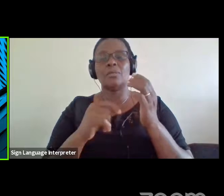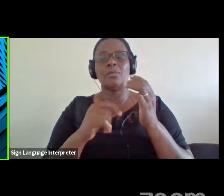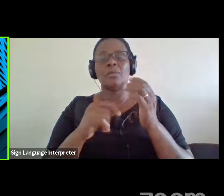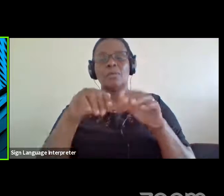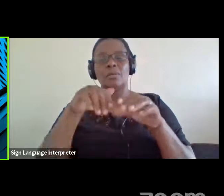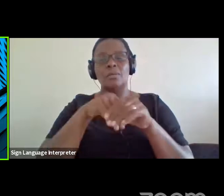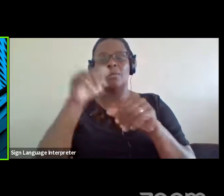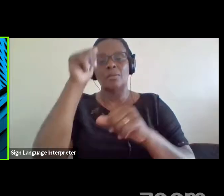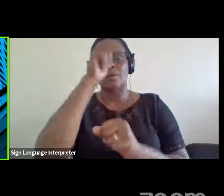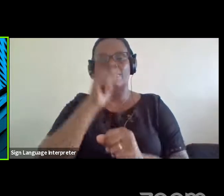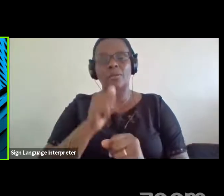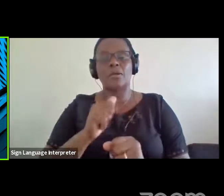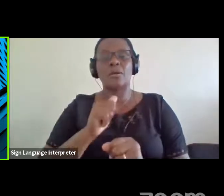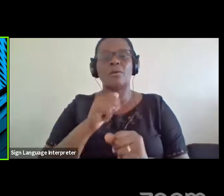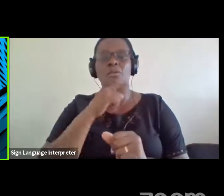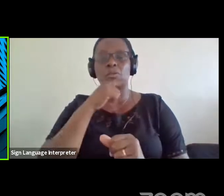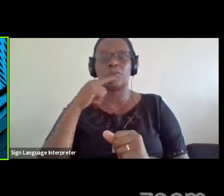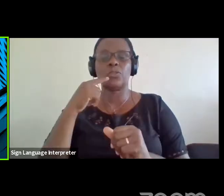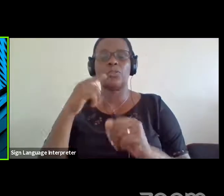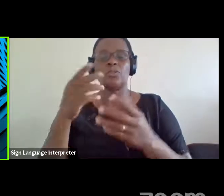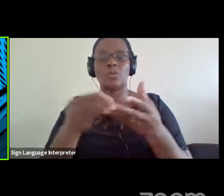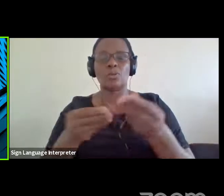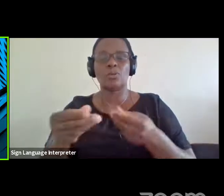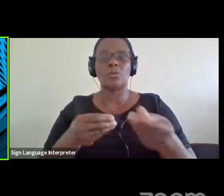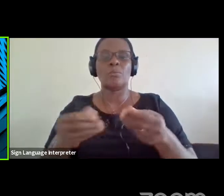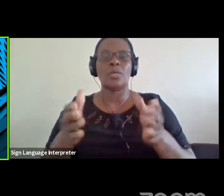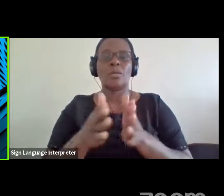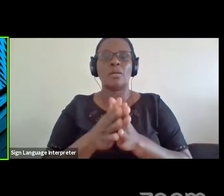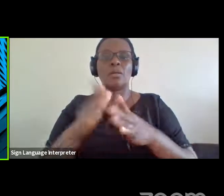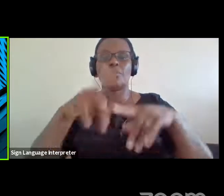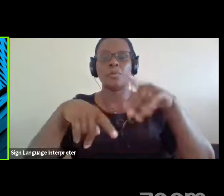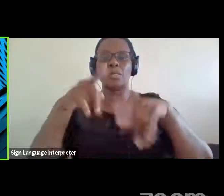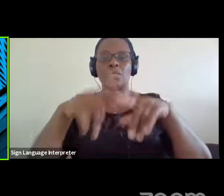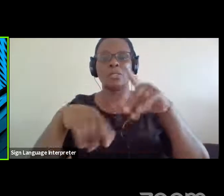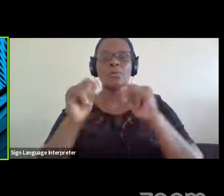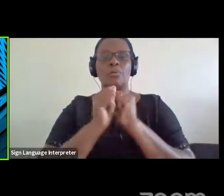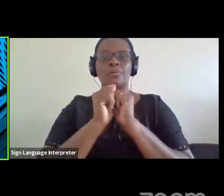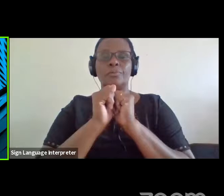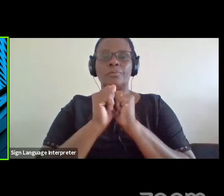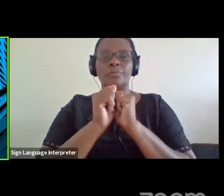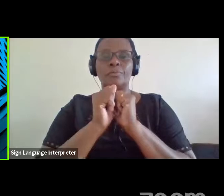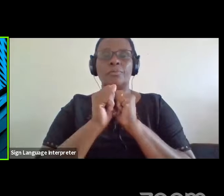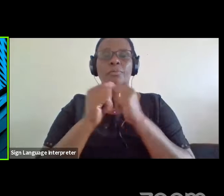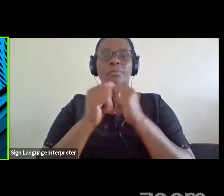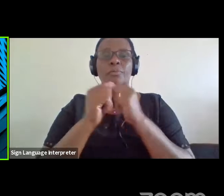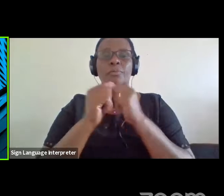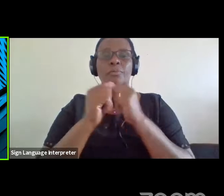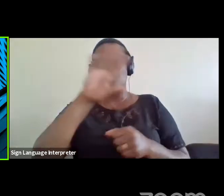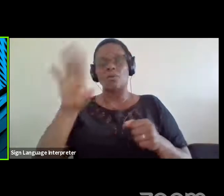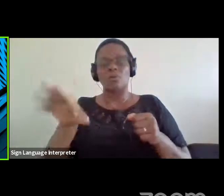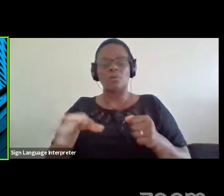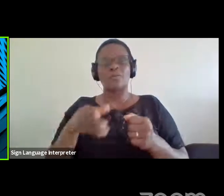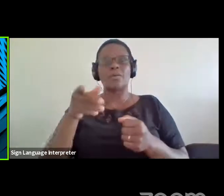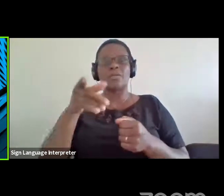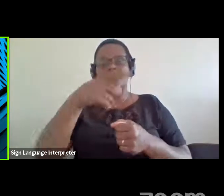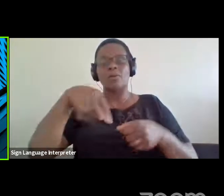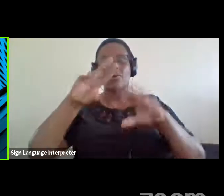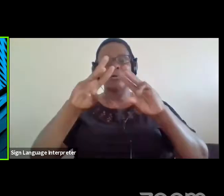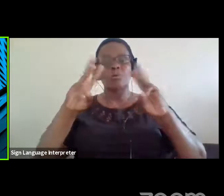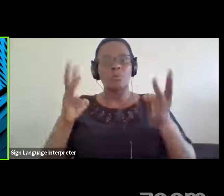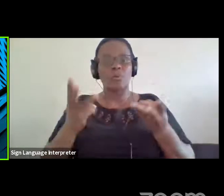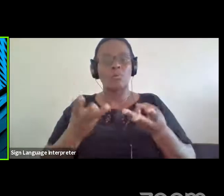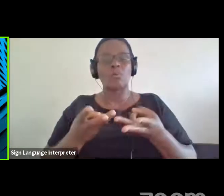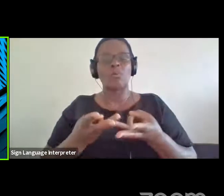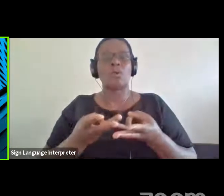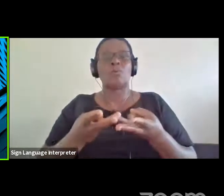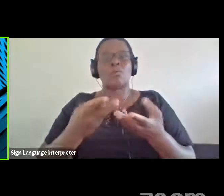socioeconomic and political development. Now, obviously, we come from around the world. Like I'm based in Melbourne, Australia, and I'm sure we've got